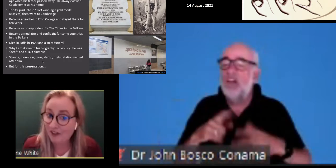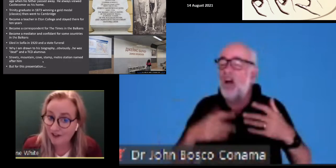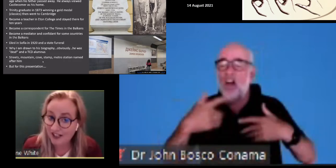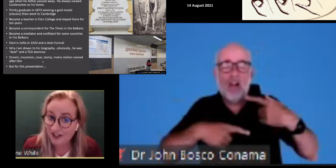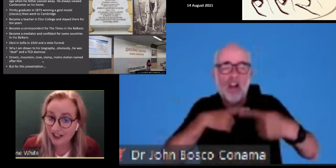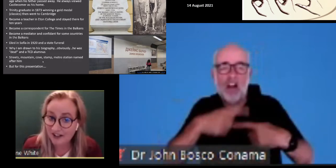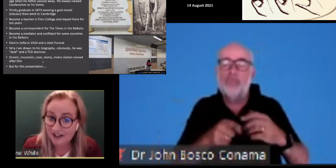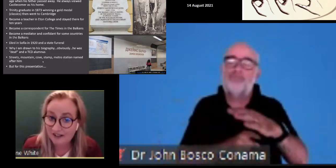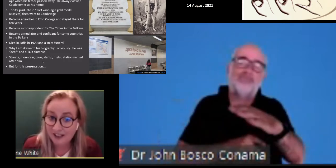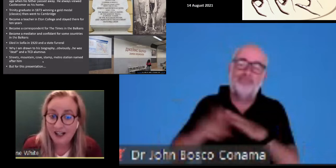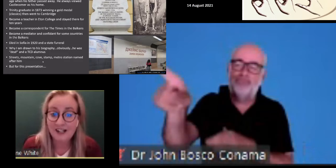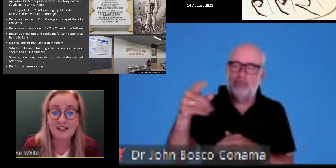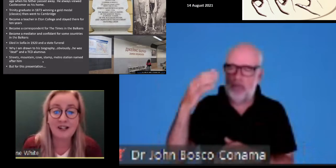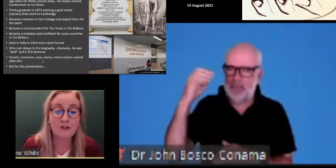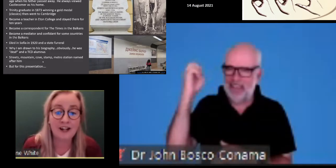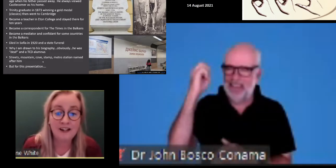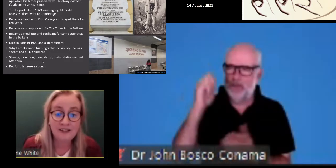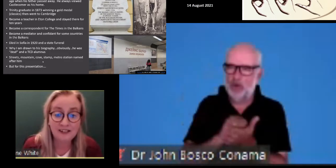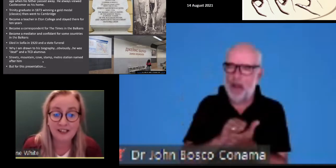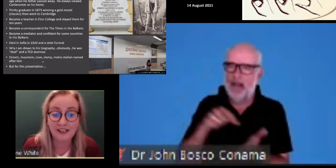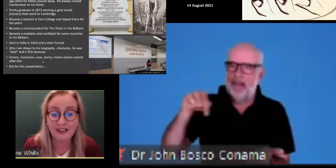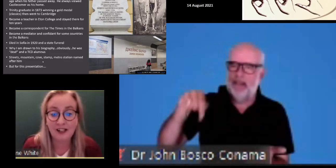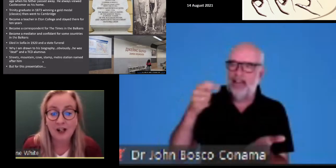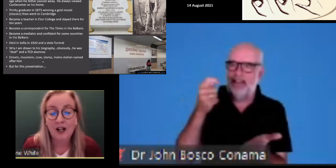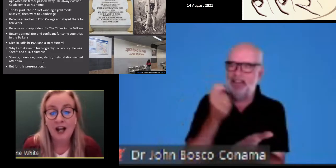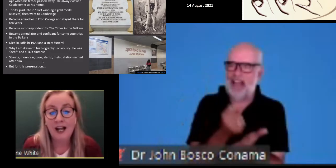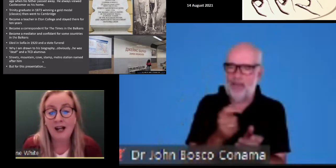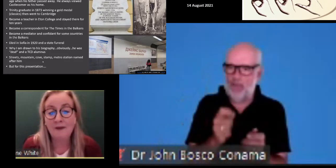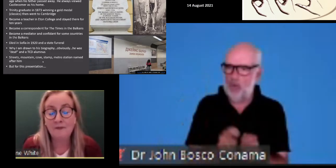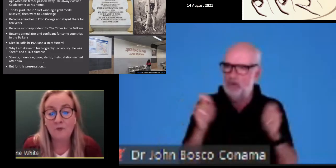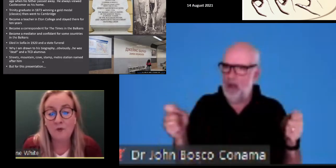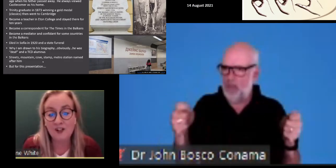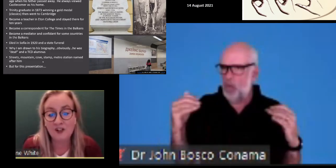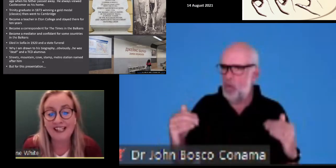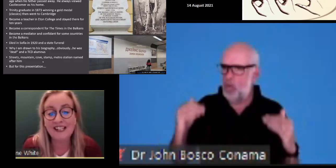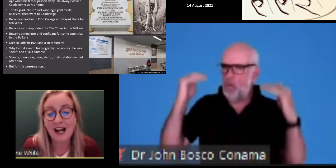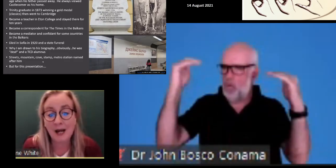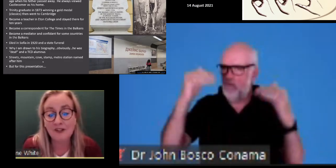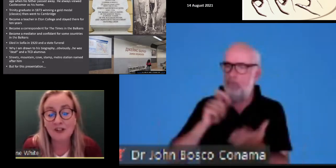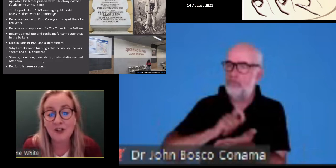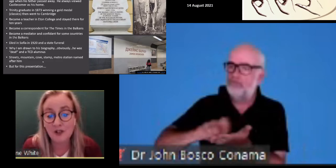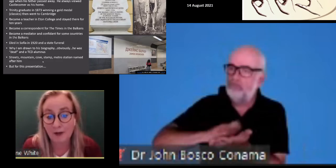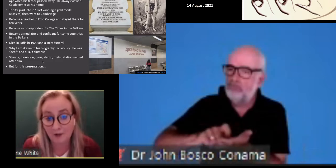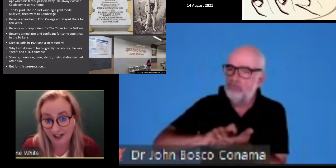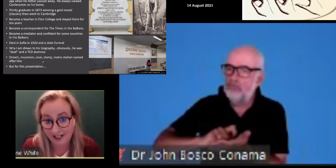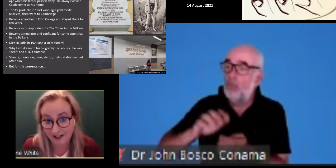there for 10 years. As time progressed, he went to the Times newspaper in